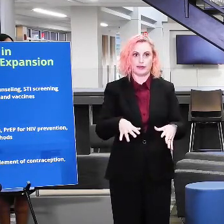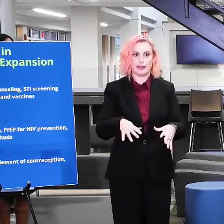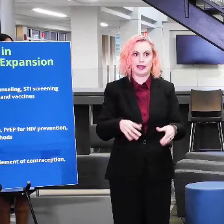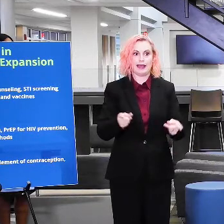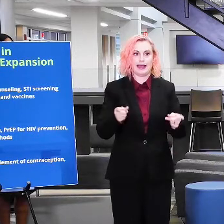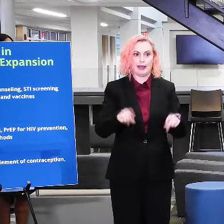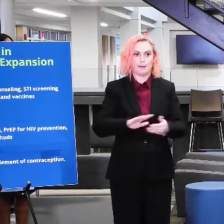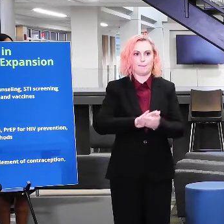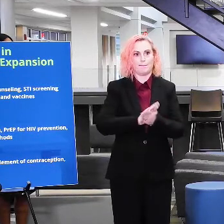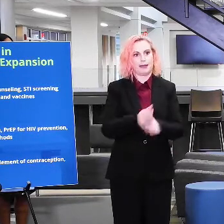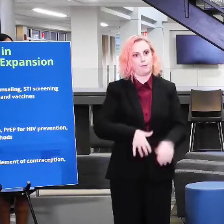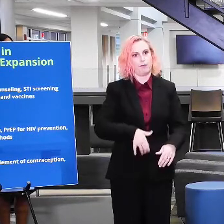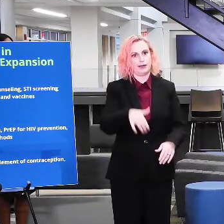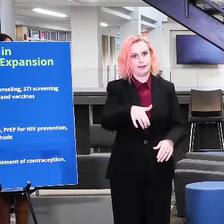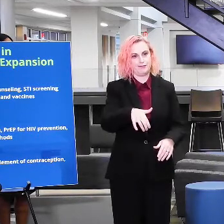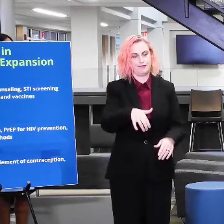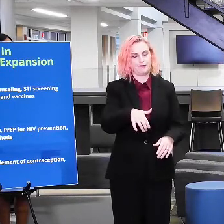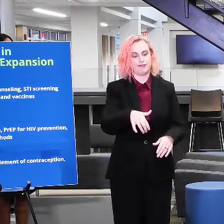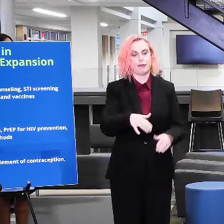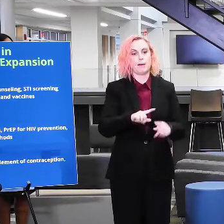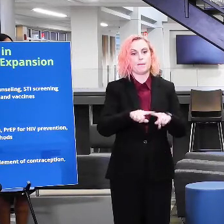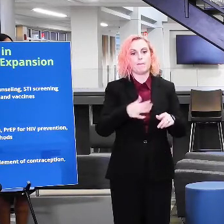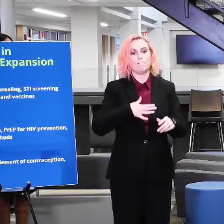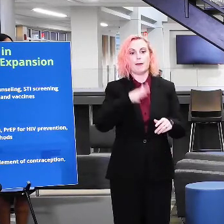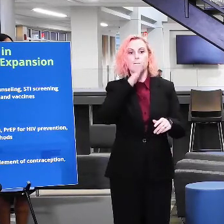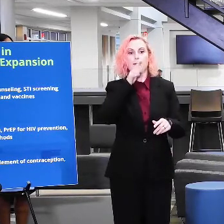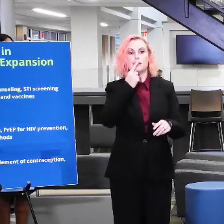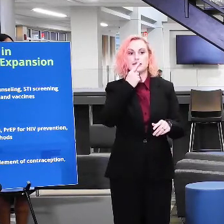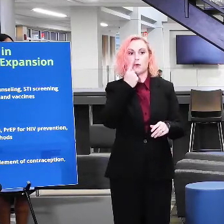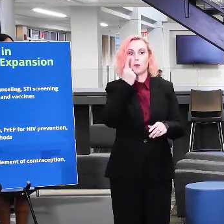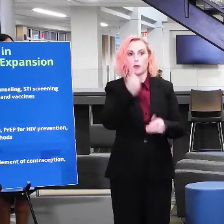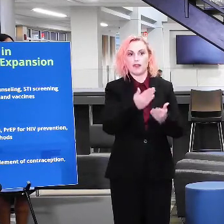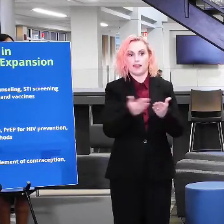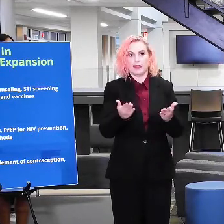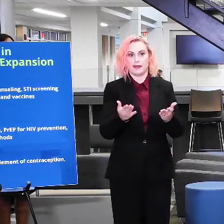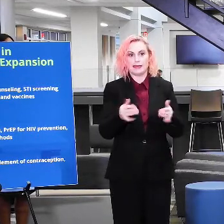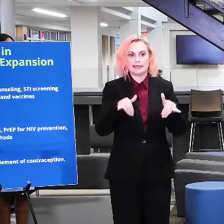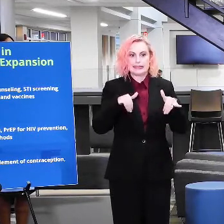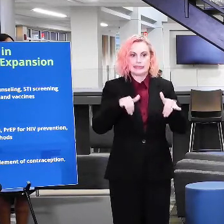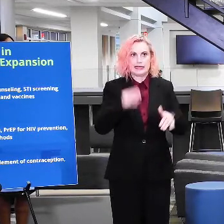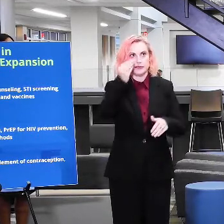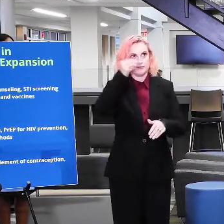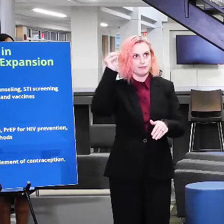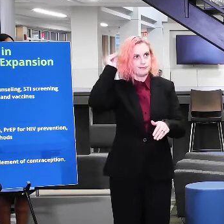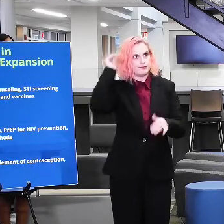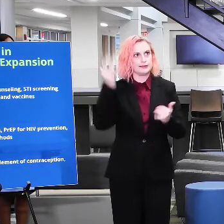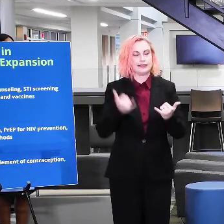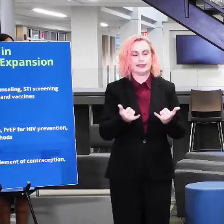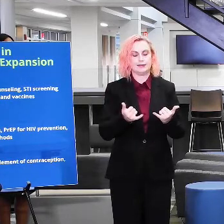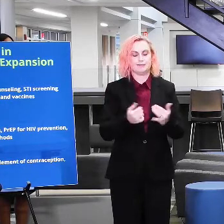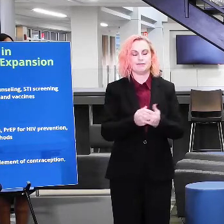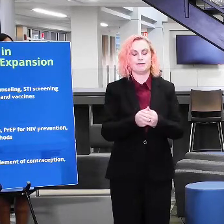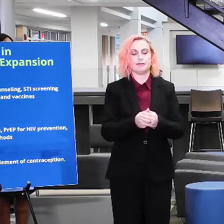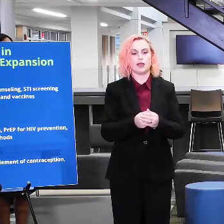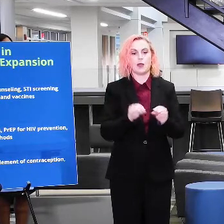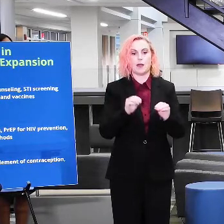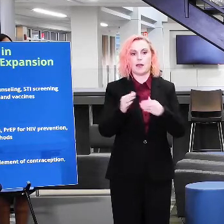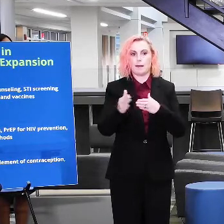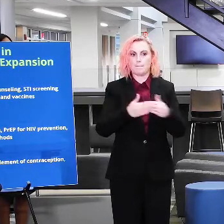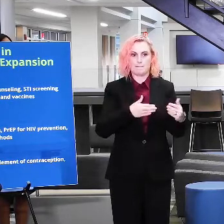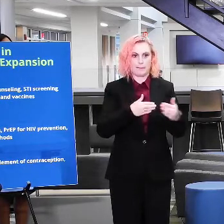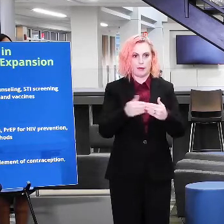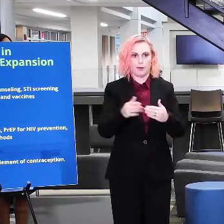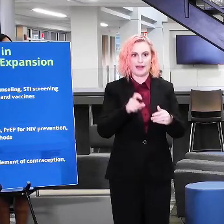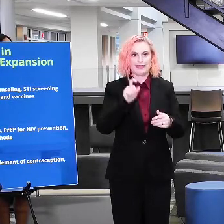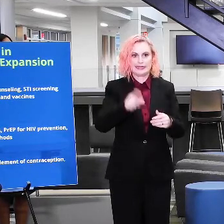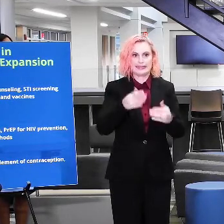I became pregnant. But my mother said one thing to me that still sticks with me to this day, that no matter what,